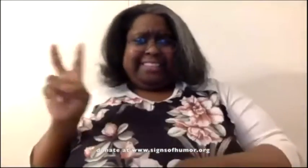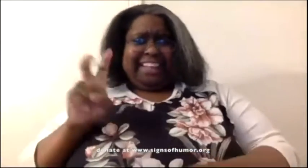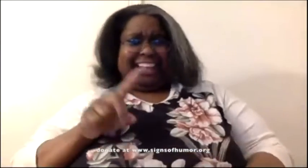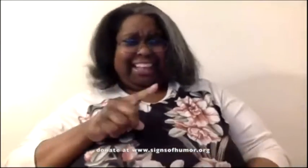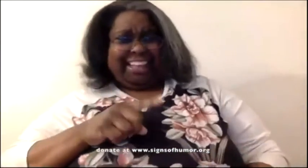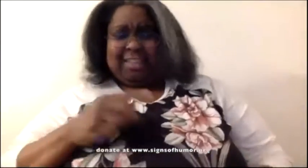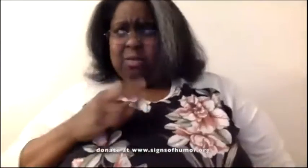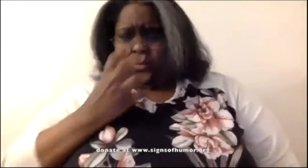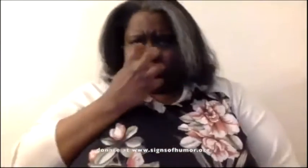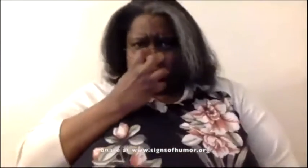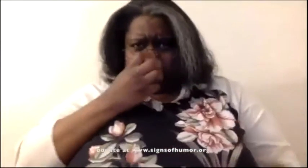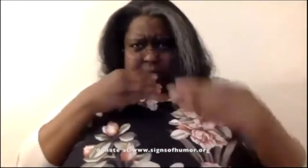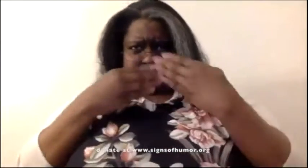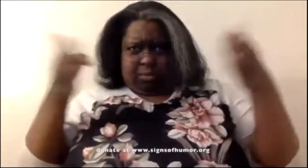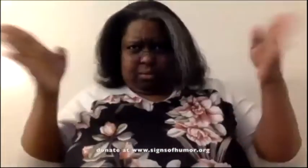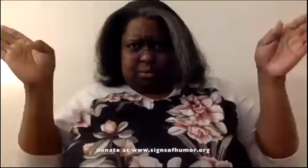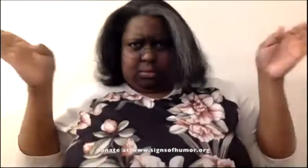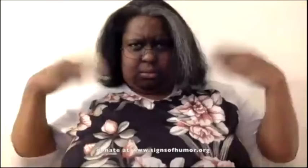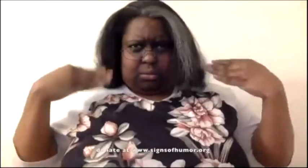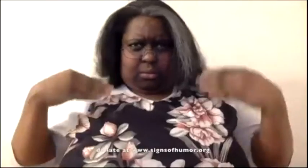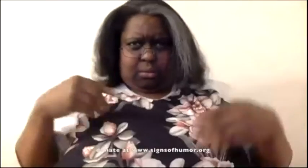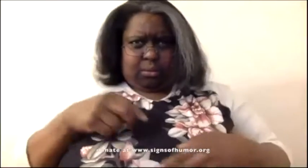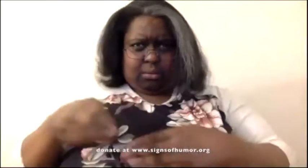So auntie's like, come on, let's go. We leaving. Oh, we get